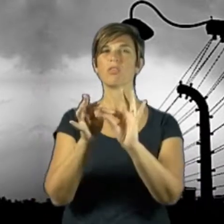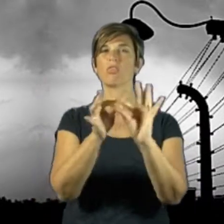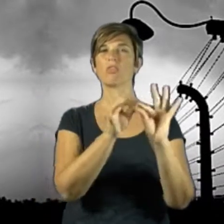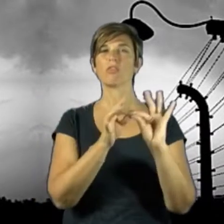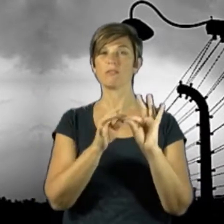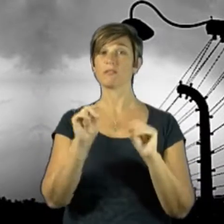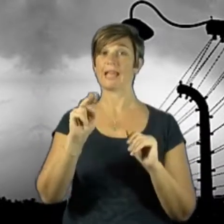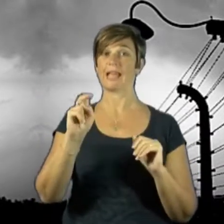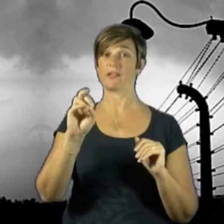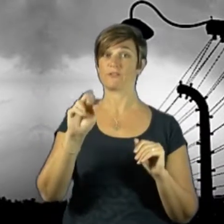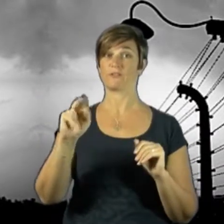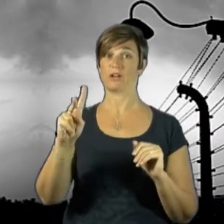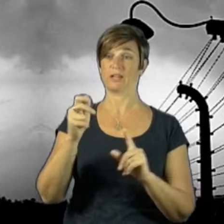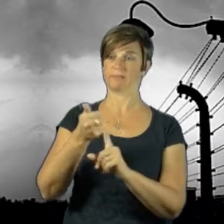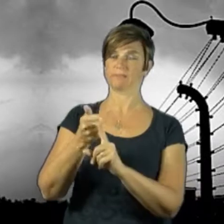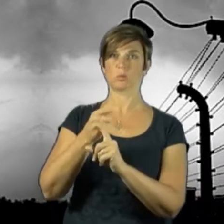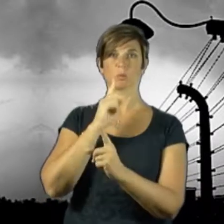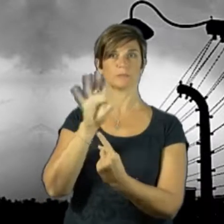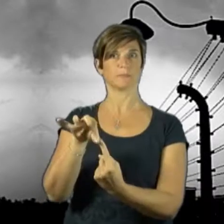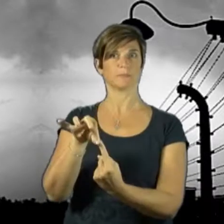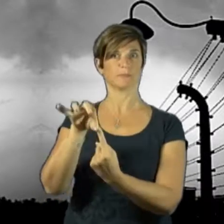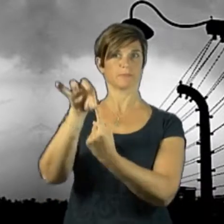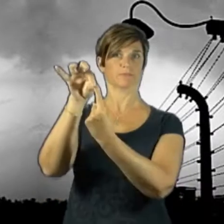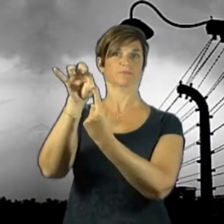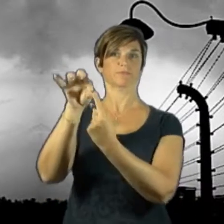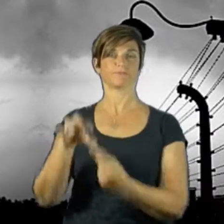People think that she is very special.